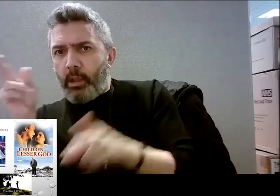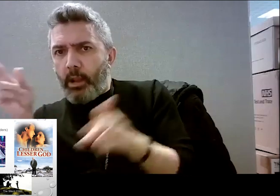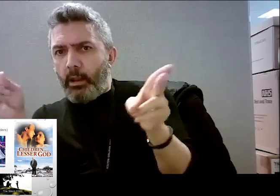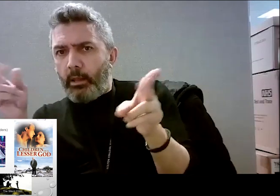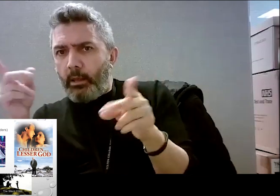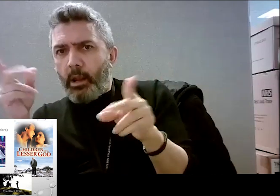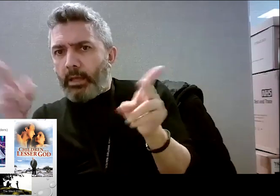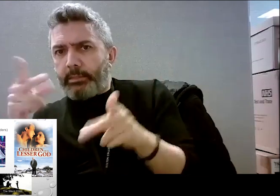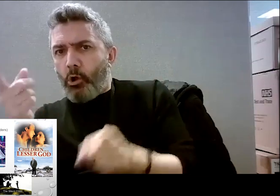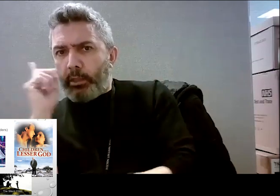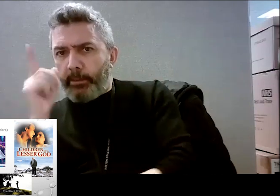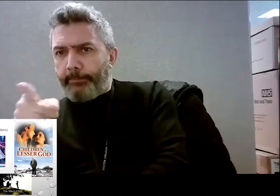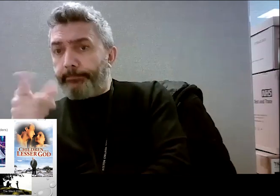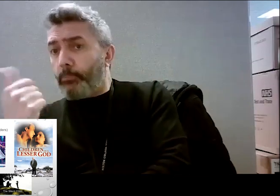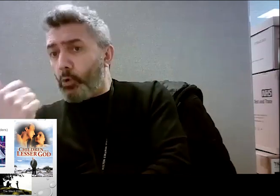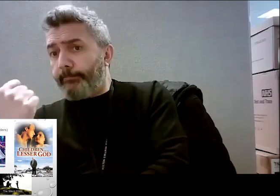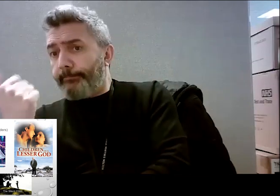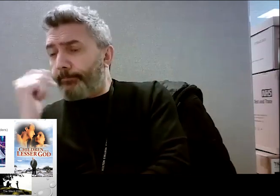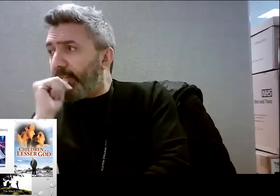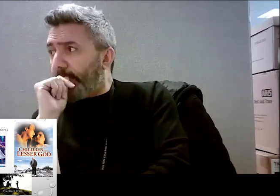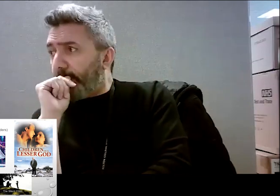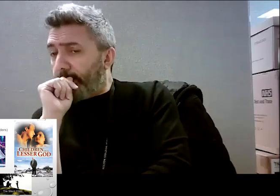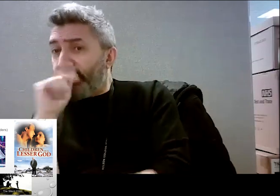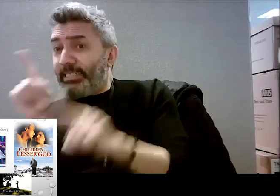of a Lesser God, which is a bit of an older film.